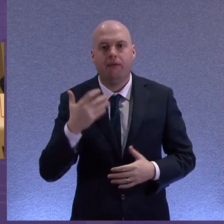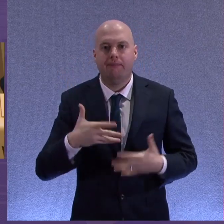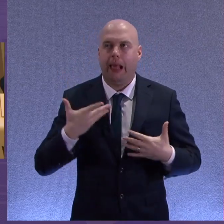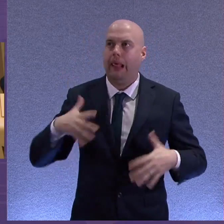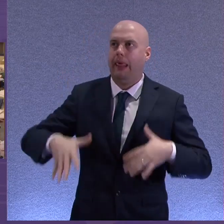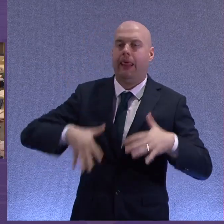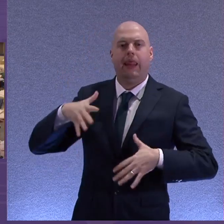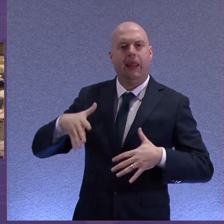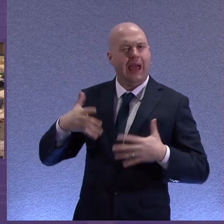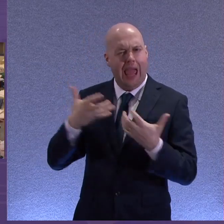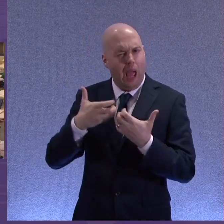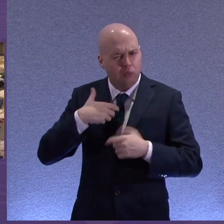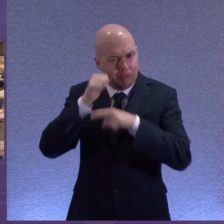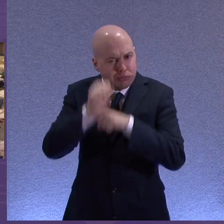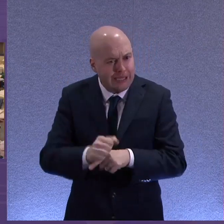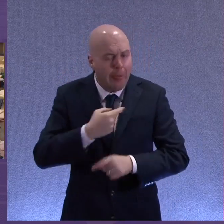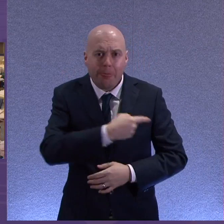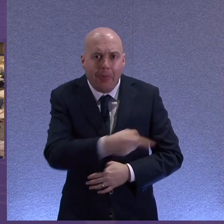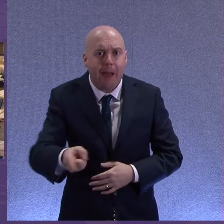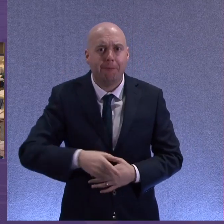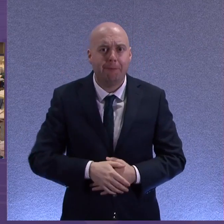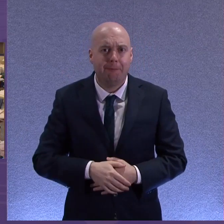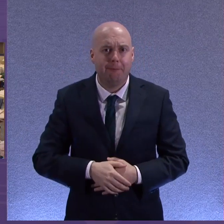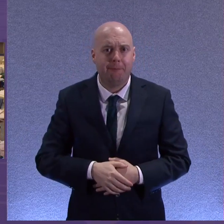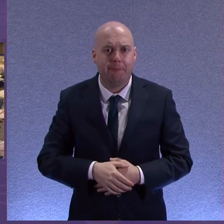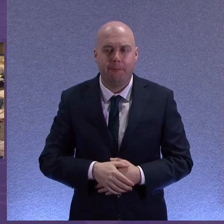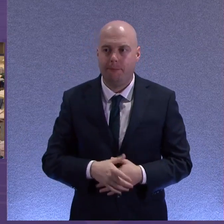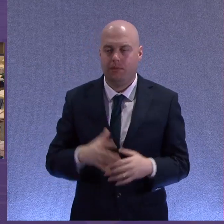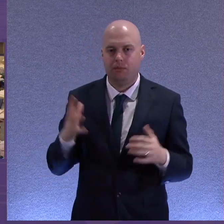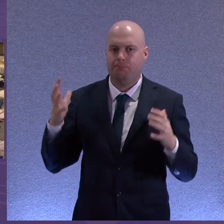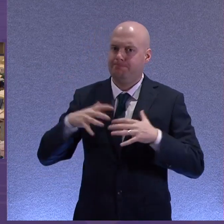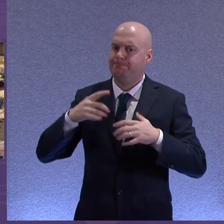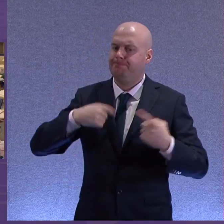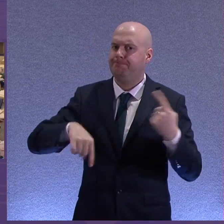public? First Minister.